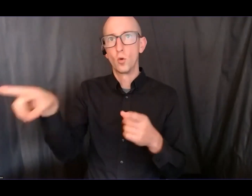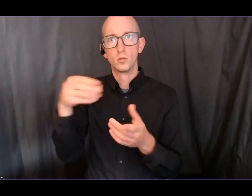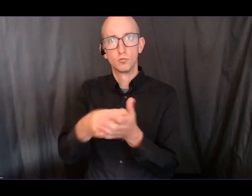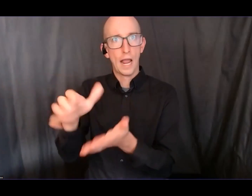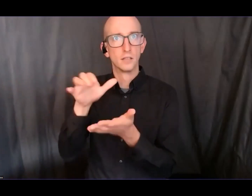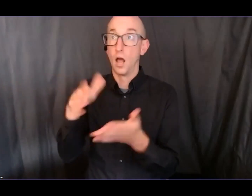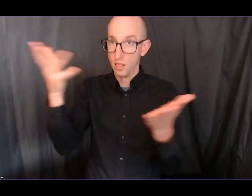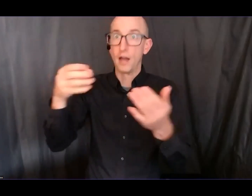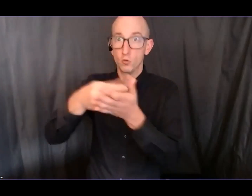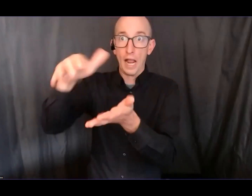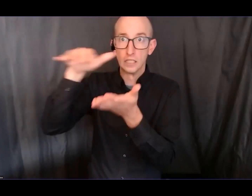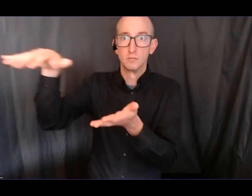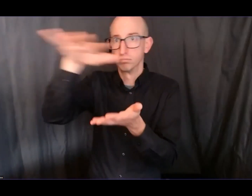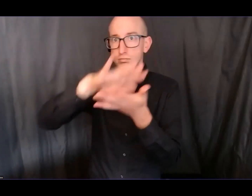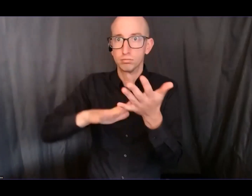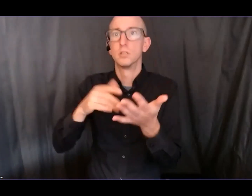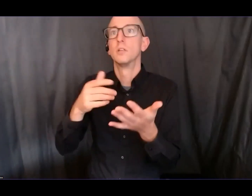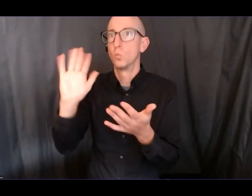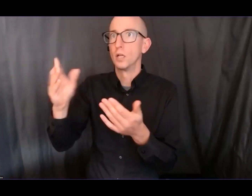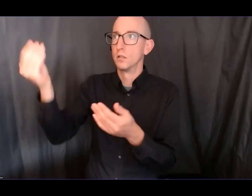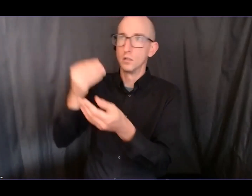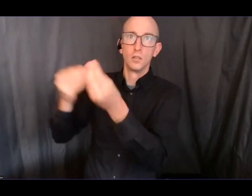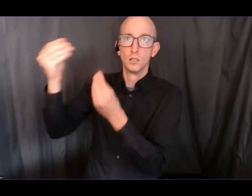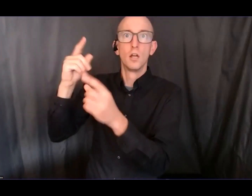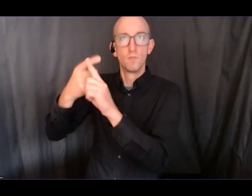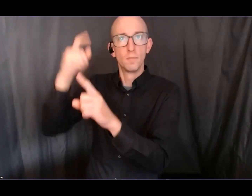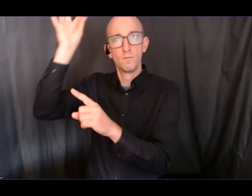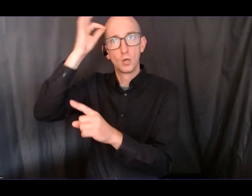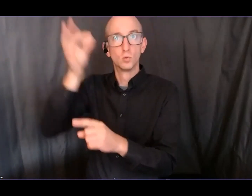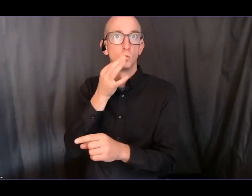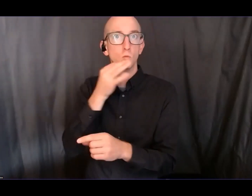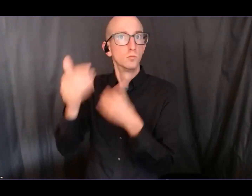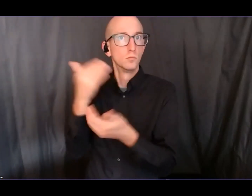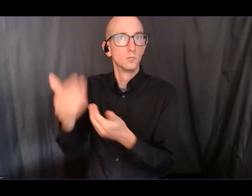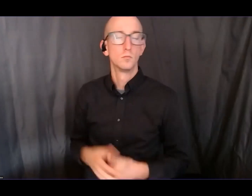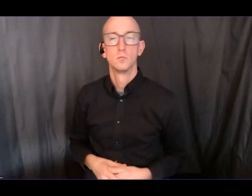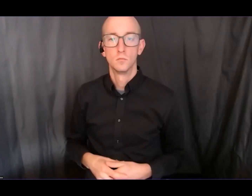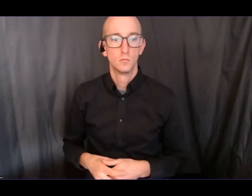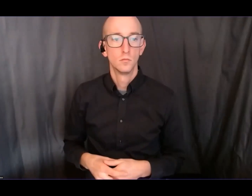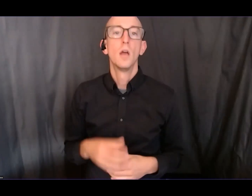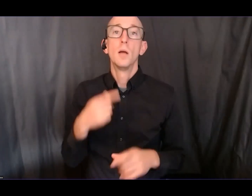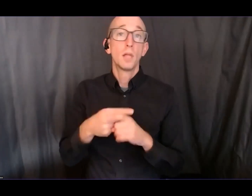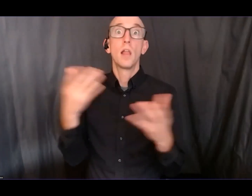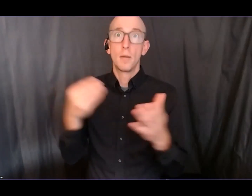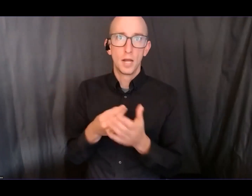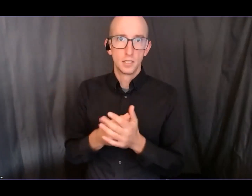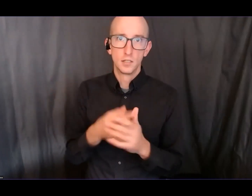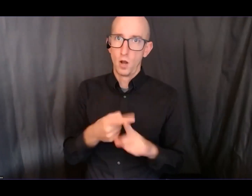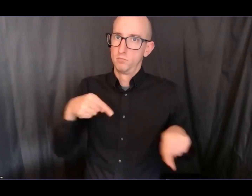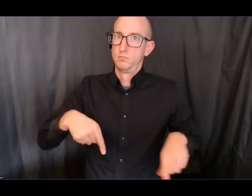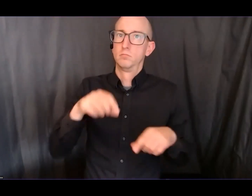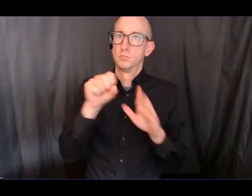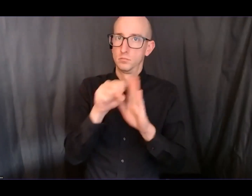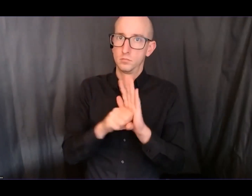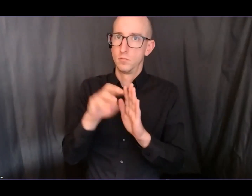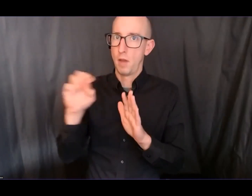grants that are going to keep coming down from the federal government, and there's also just a lot of money also from the state that is being invested